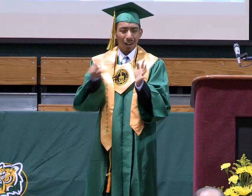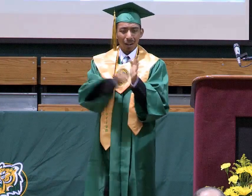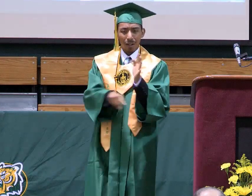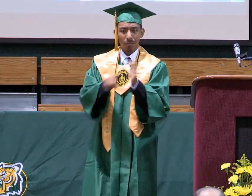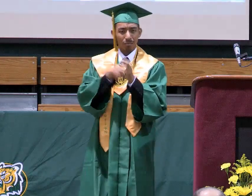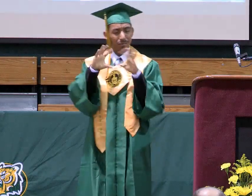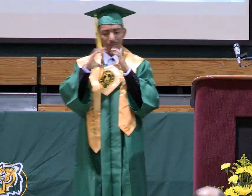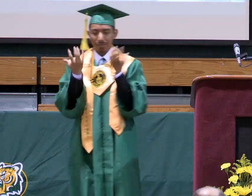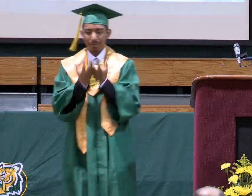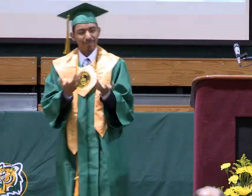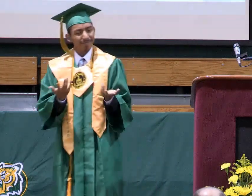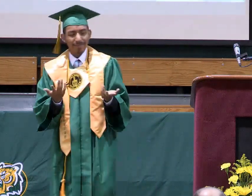You know,